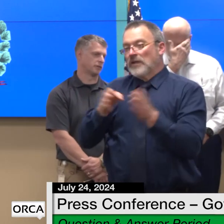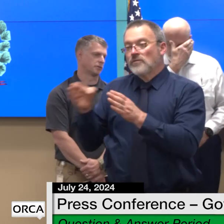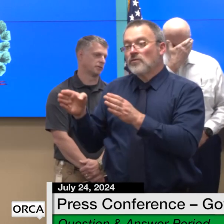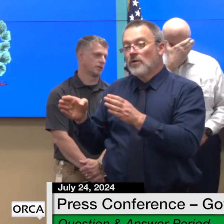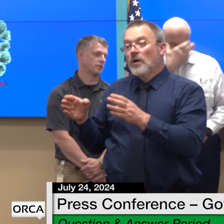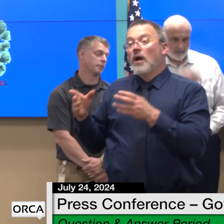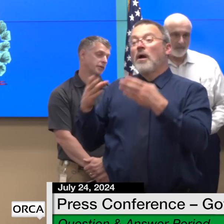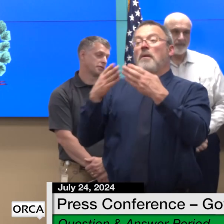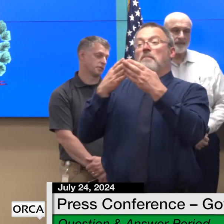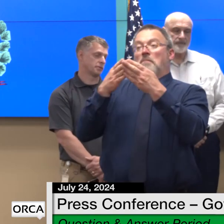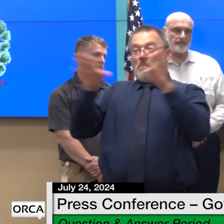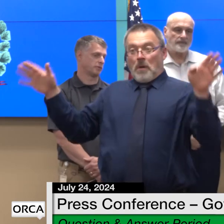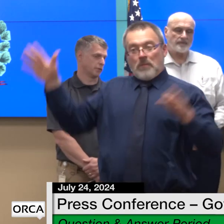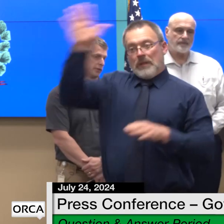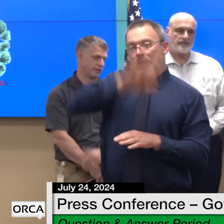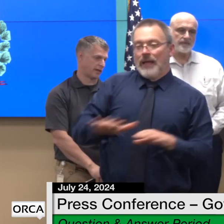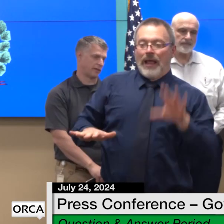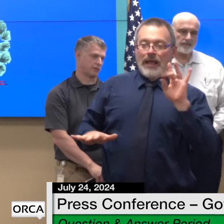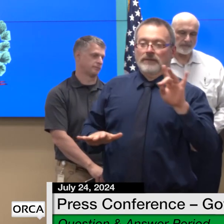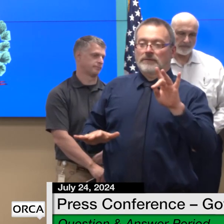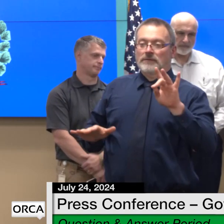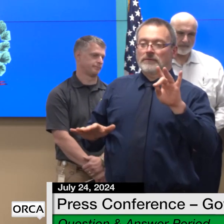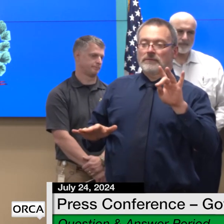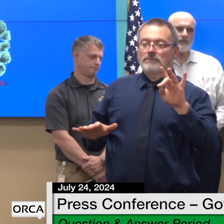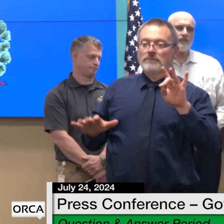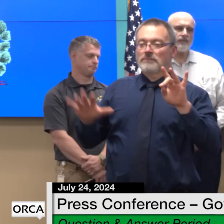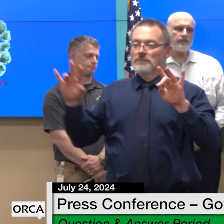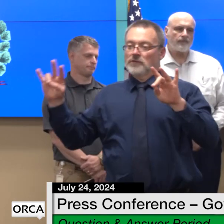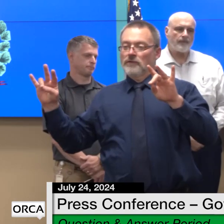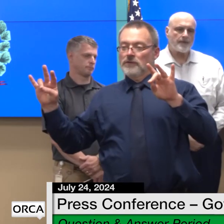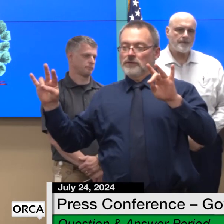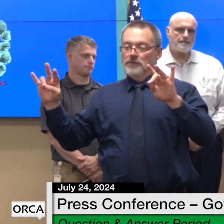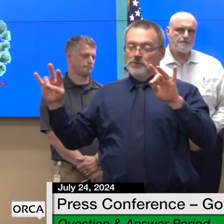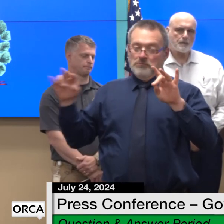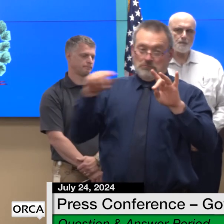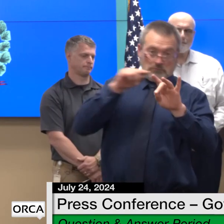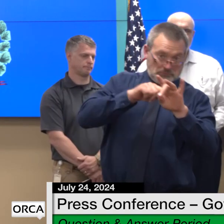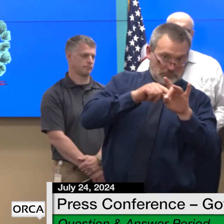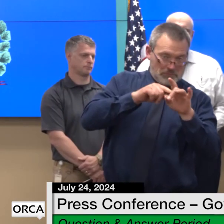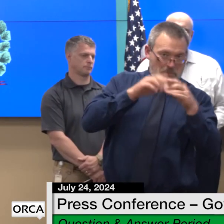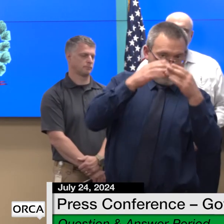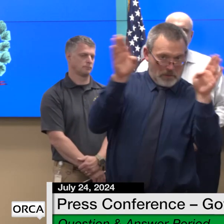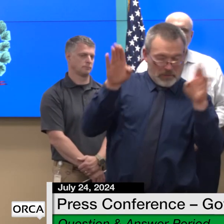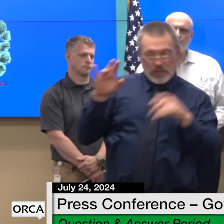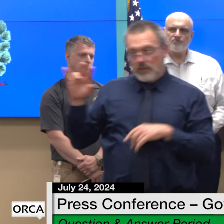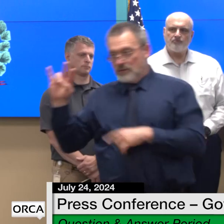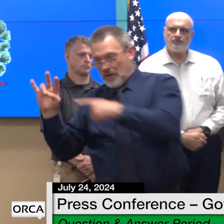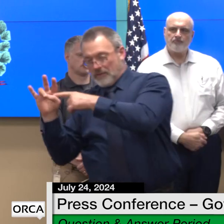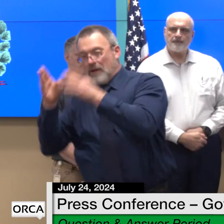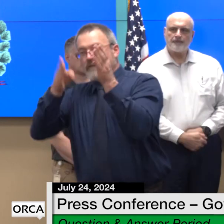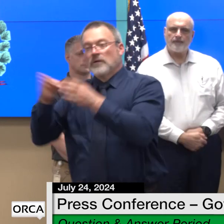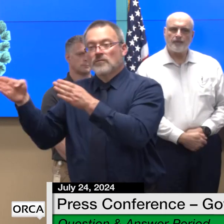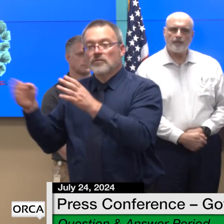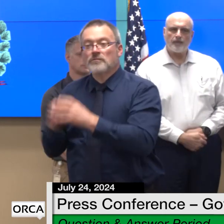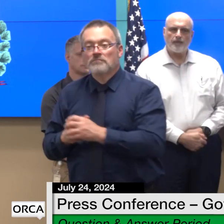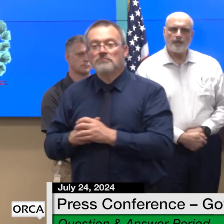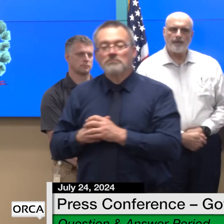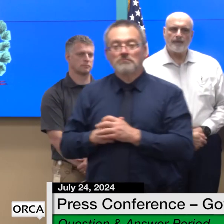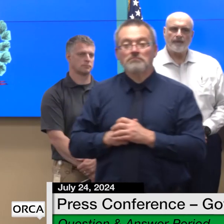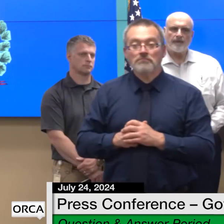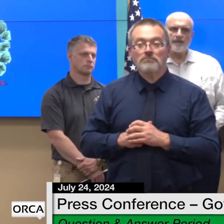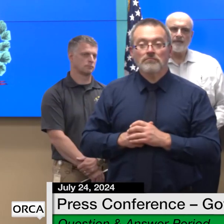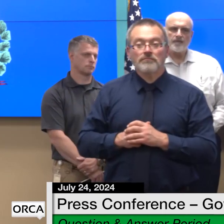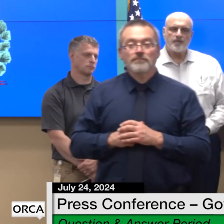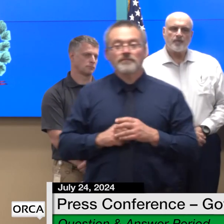for individual. Okay. But there's always the ability to add on. Okay, okay. Good thing I asked. Where do we stand with damage